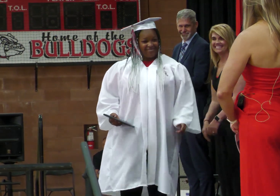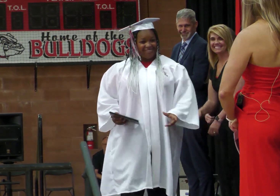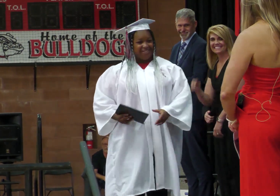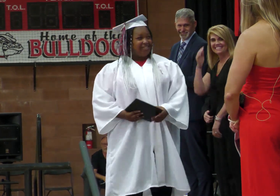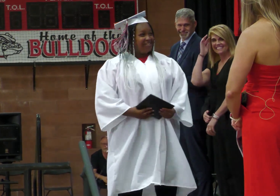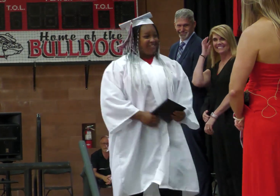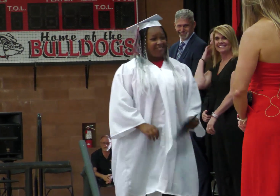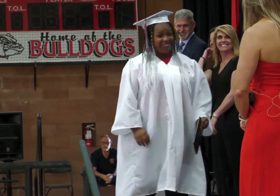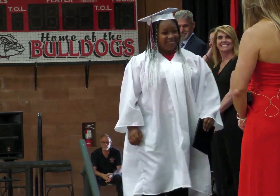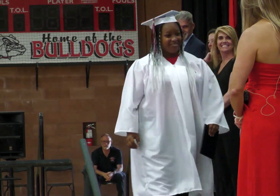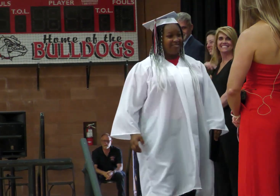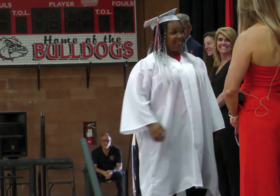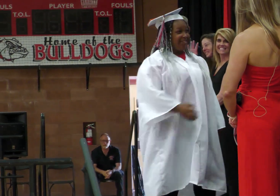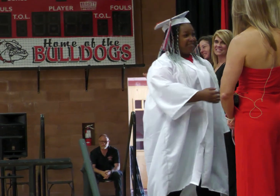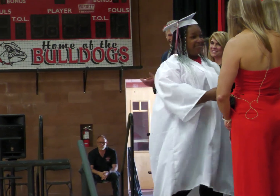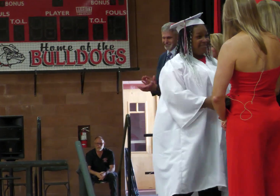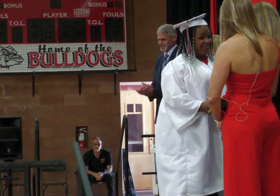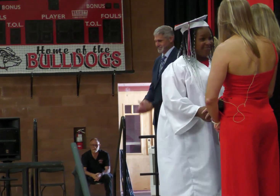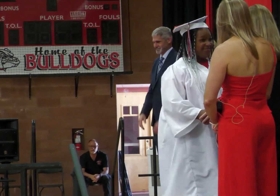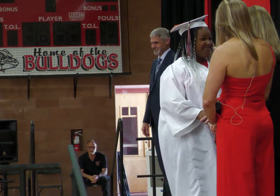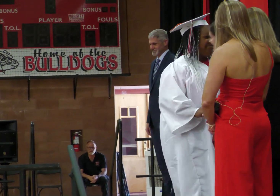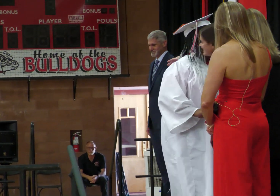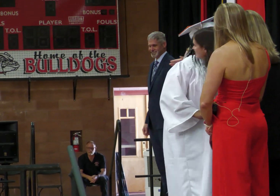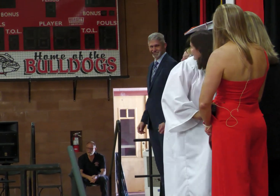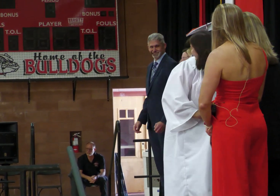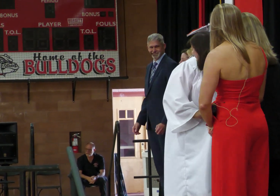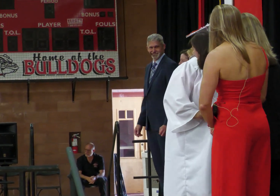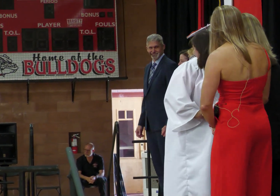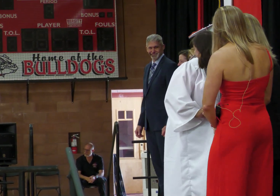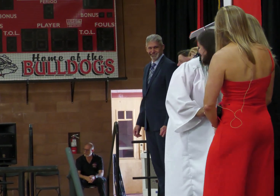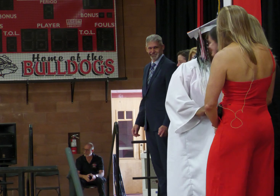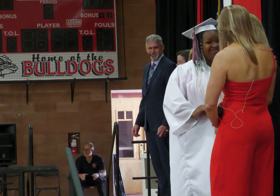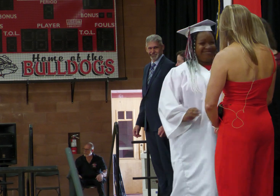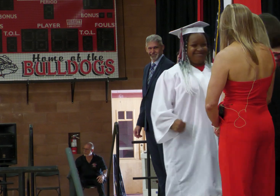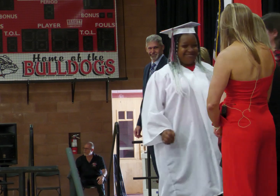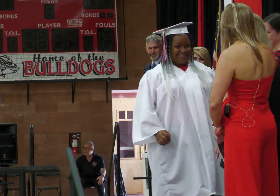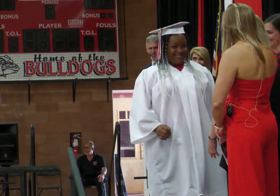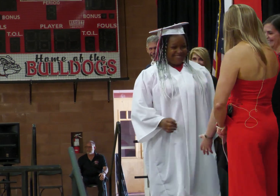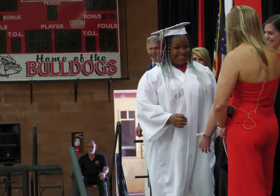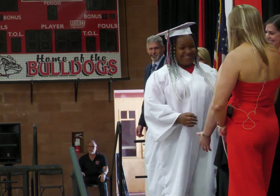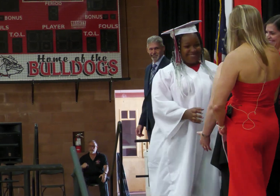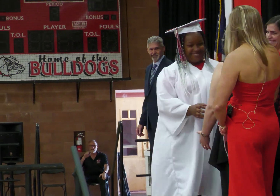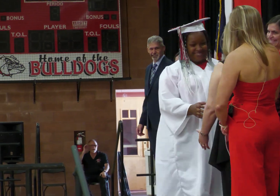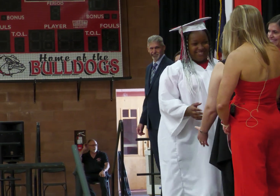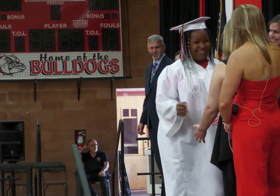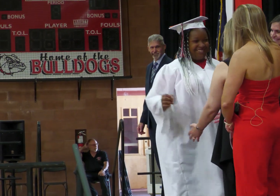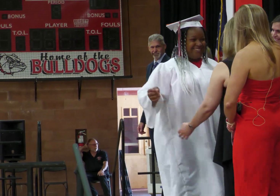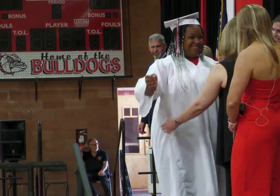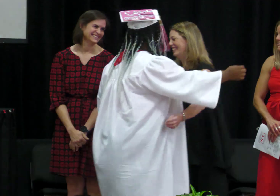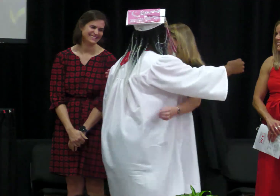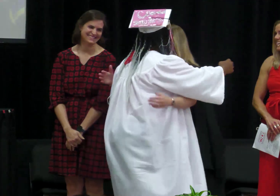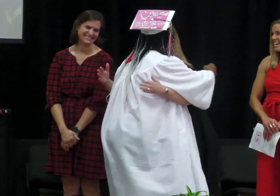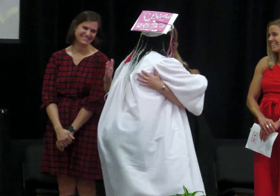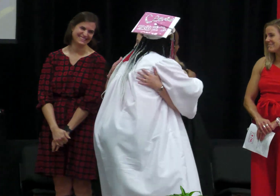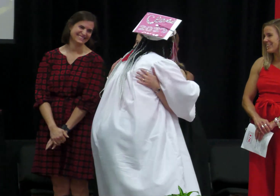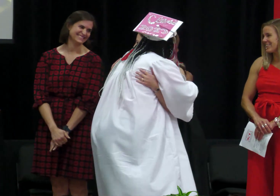diploma. She's walking across the stage to Miss Jennifer Thompson for a hug. Miss Kristen Huddleston for a hug. Better give her a